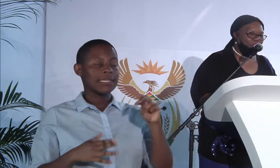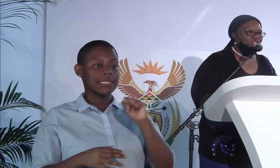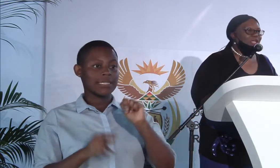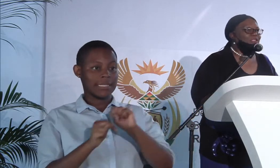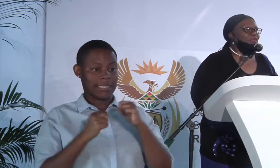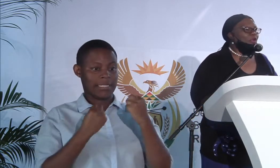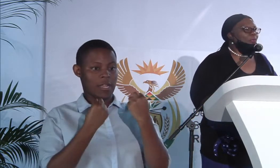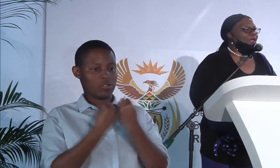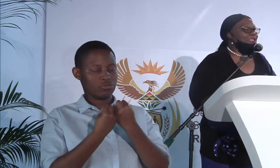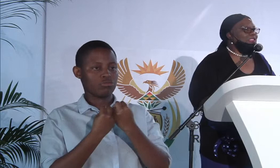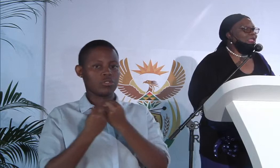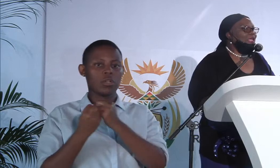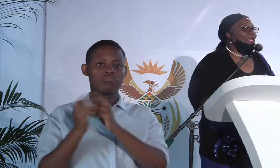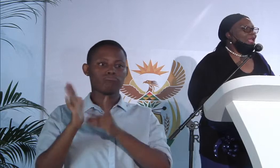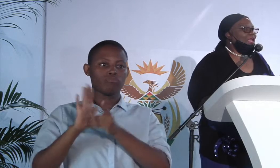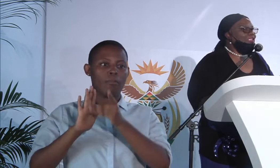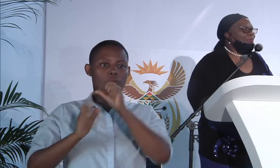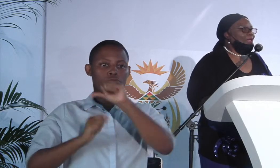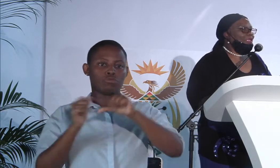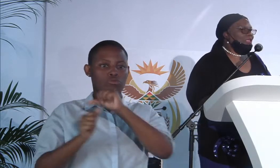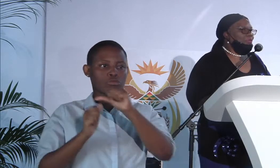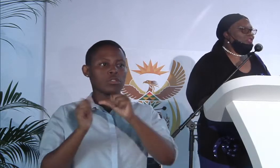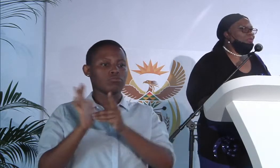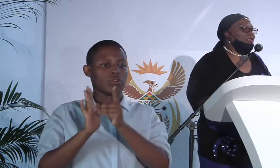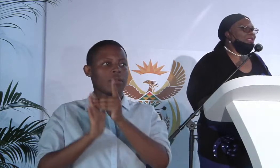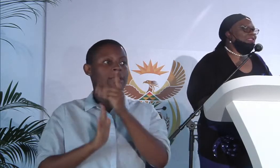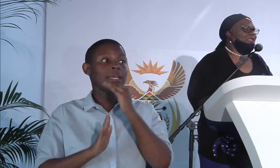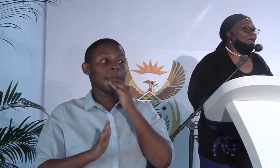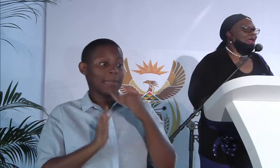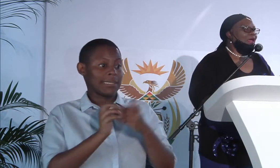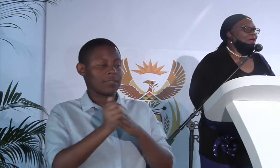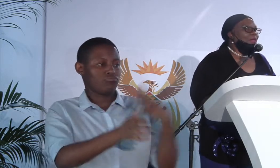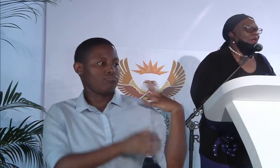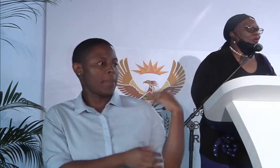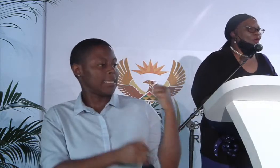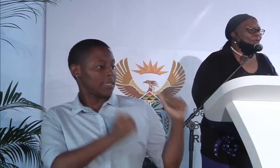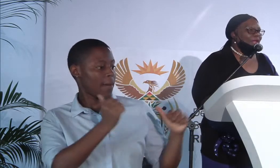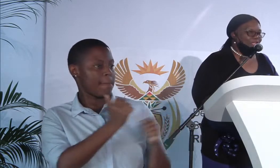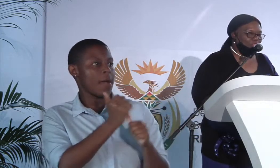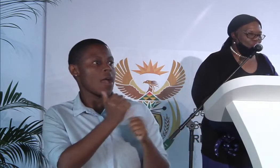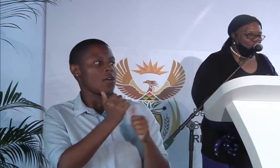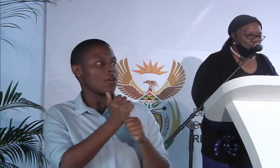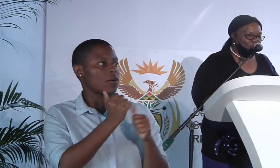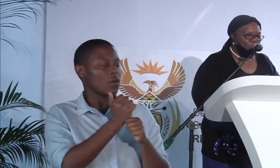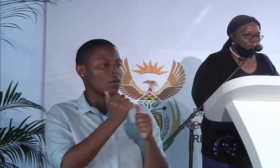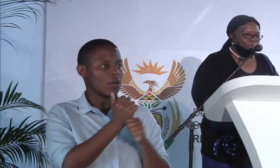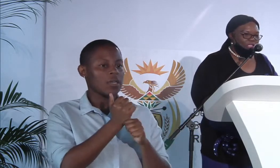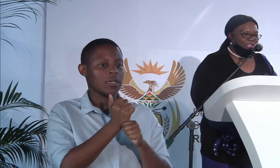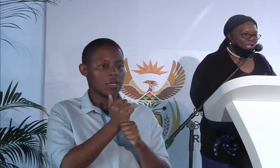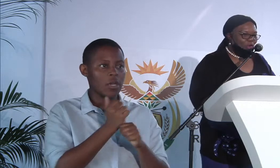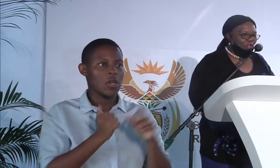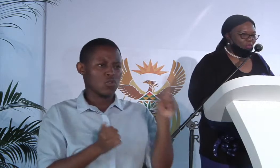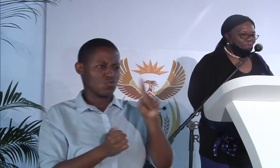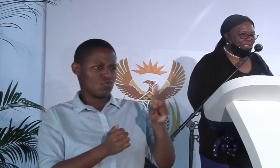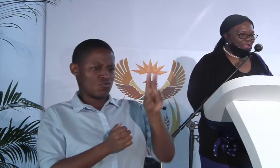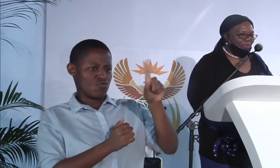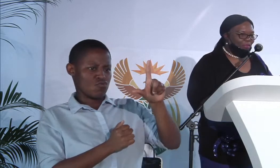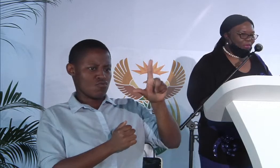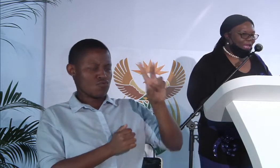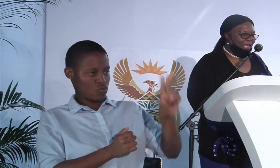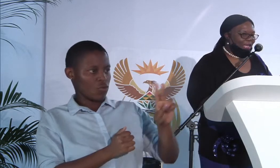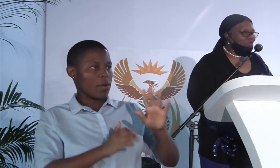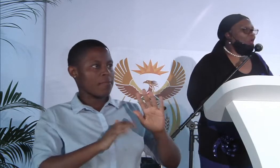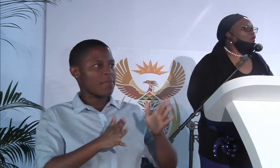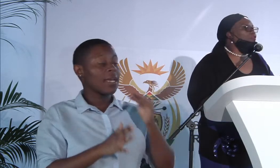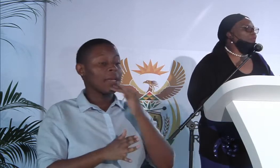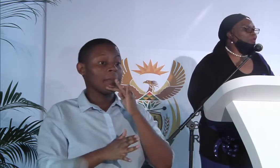of Social Development, led by the Deputy Minister, Mayor Bogopane-Zulu, which is the launch of the South